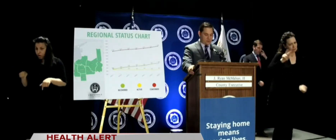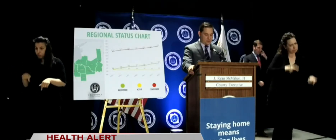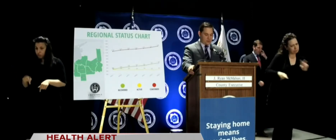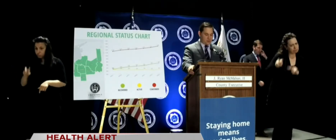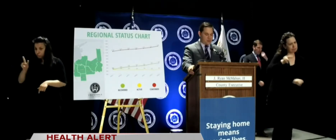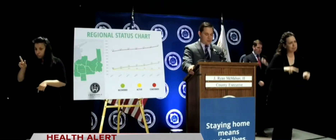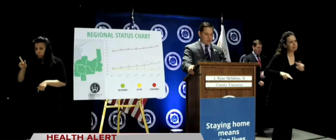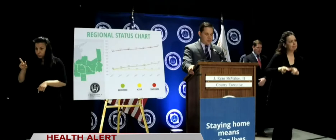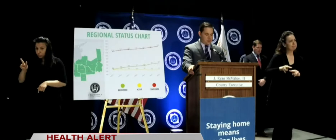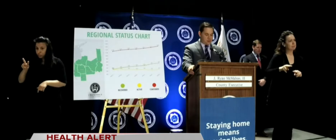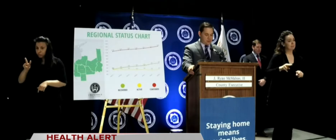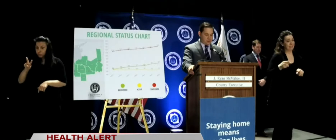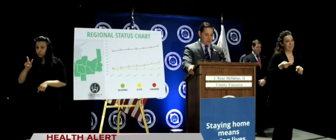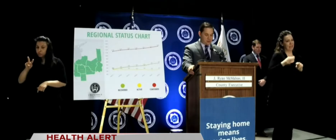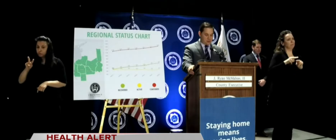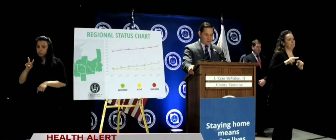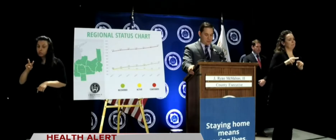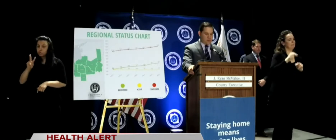from yesterday.